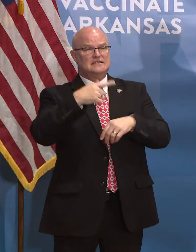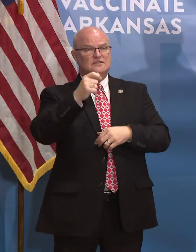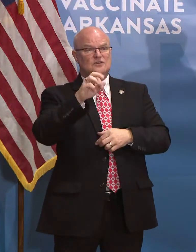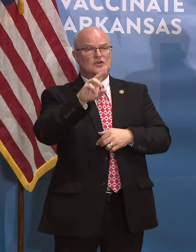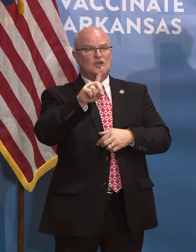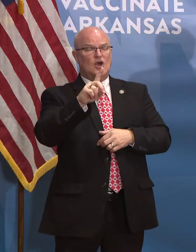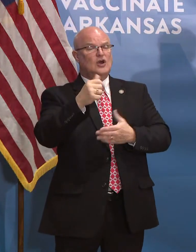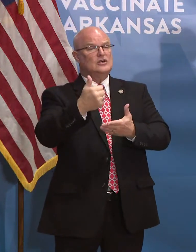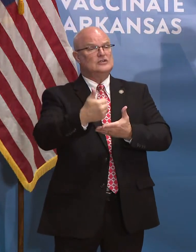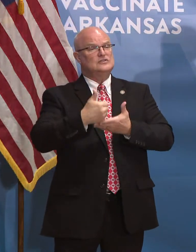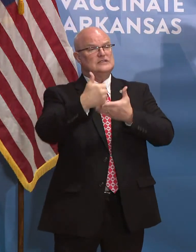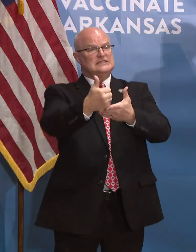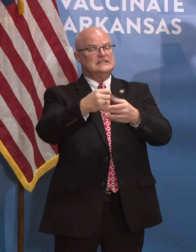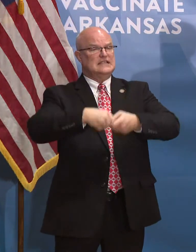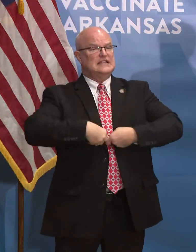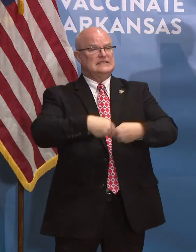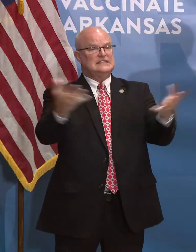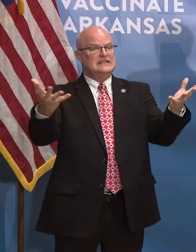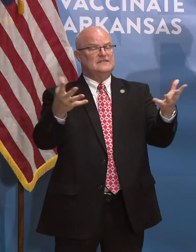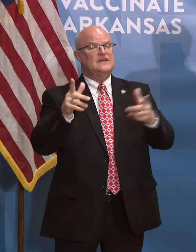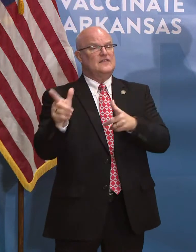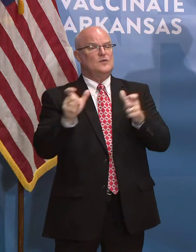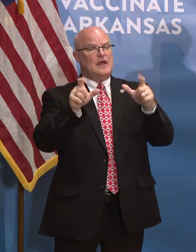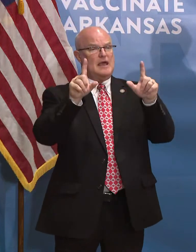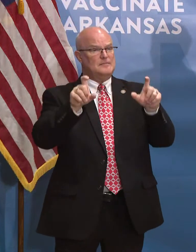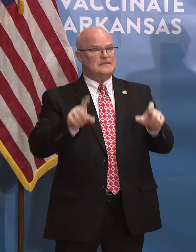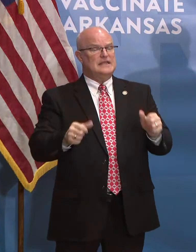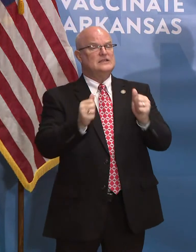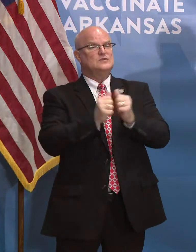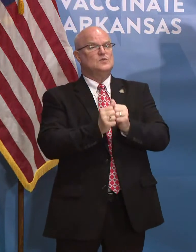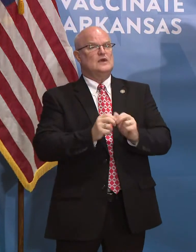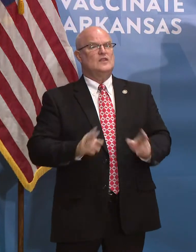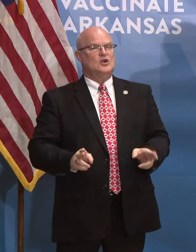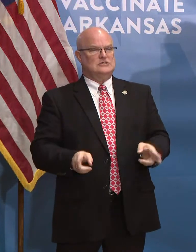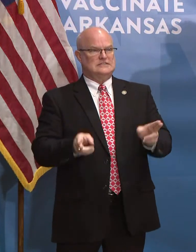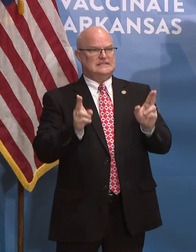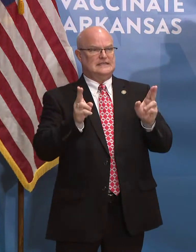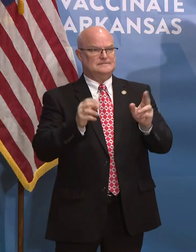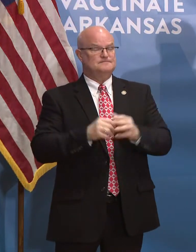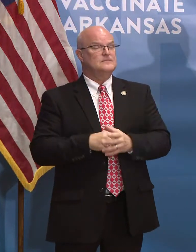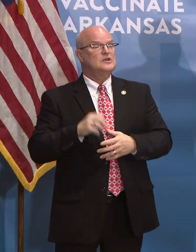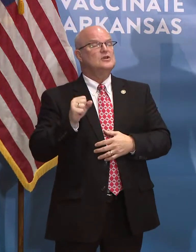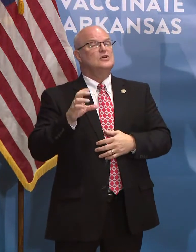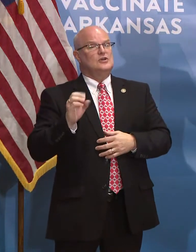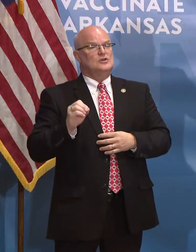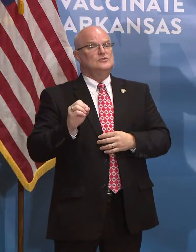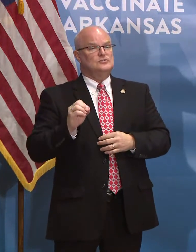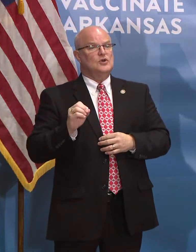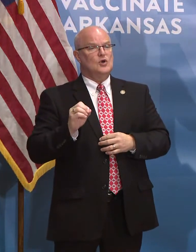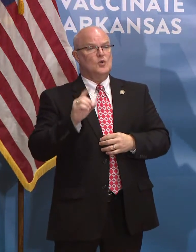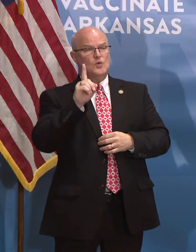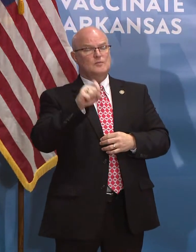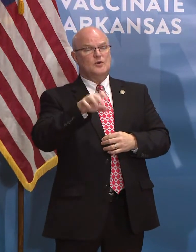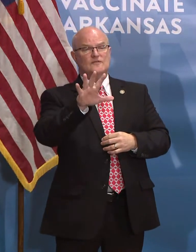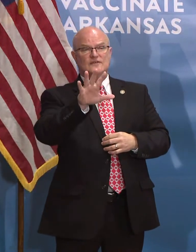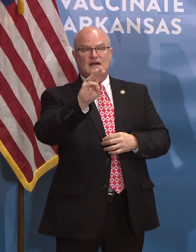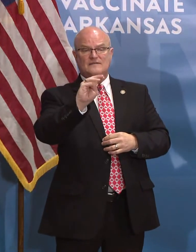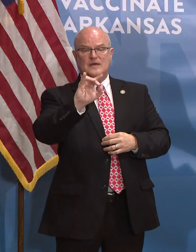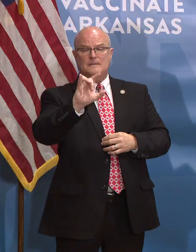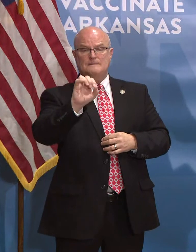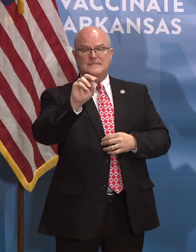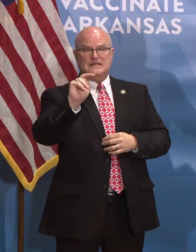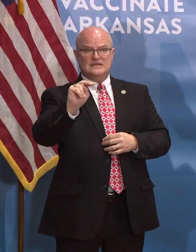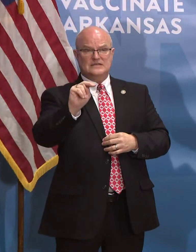to assist in the delivery of the rapid test with urgency. And so 1.5